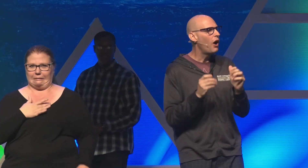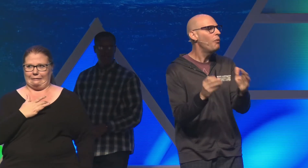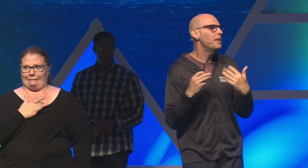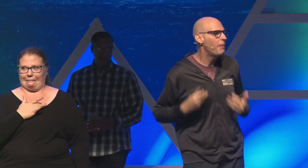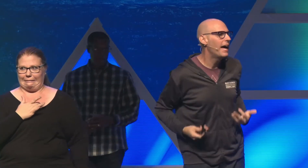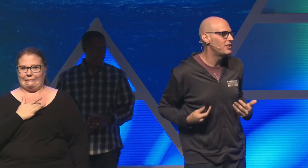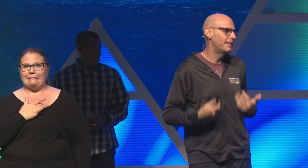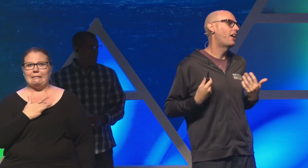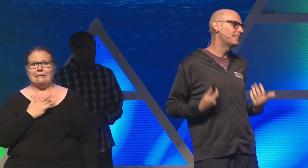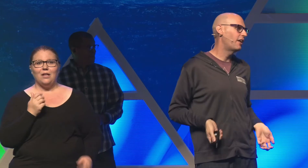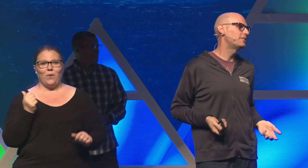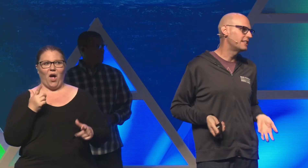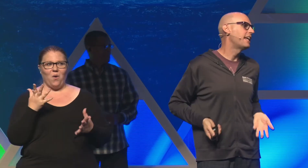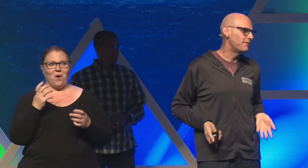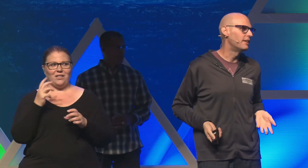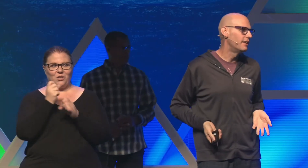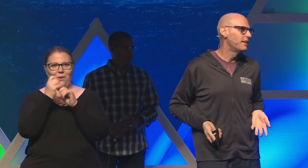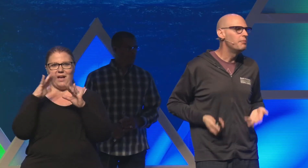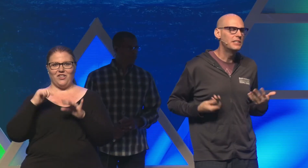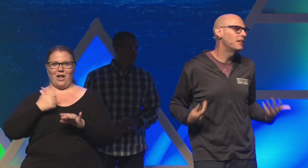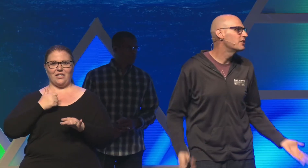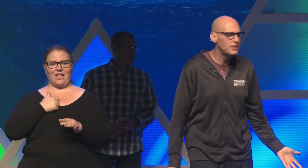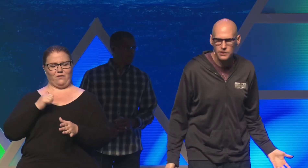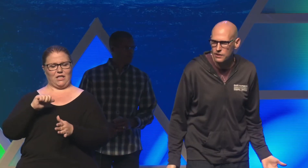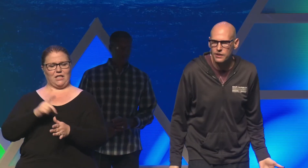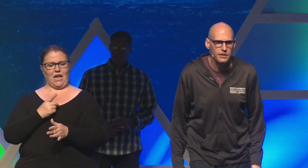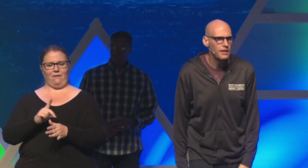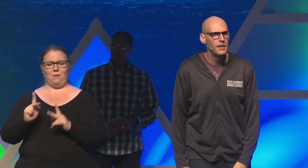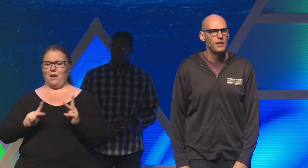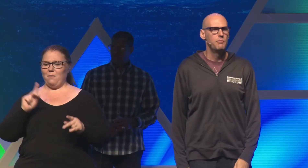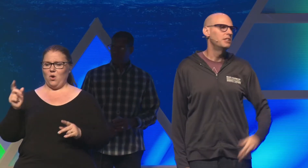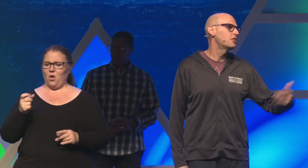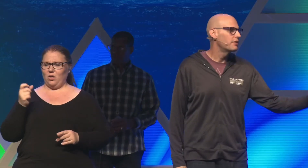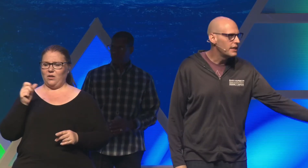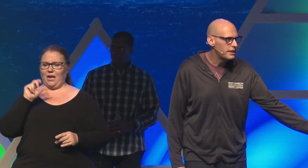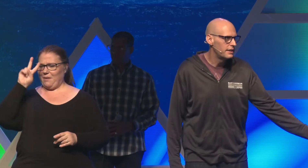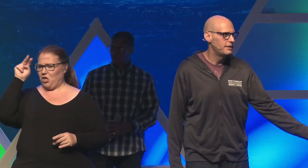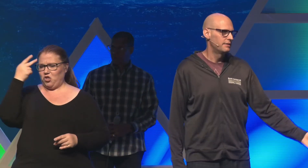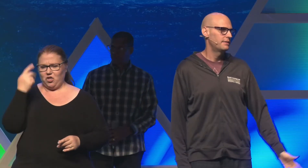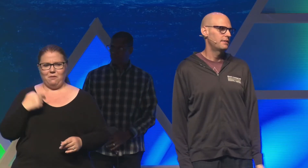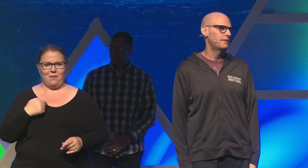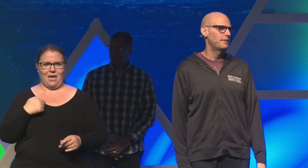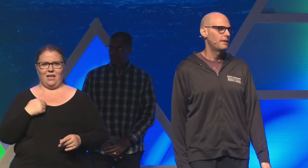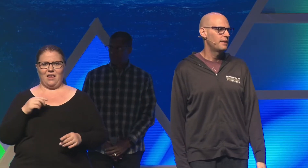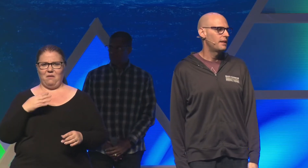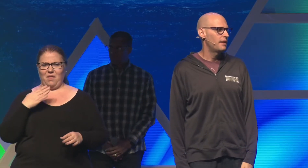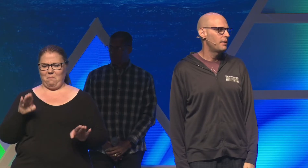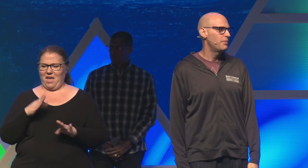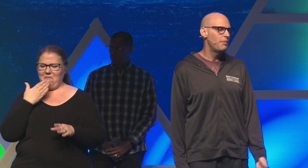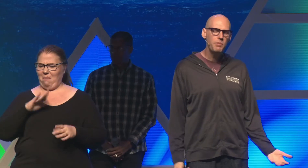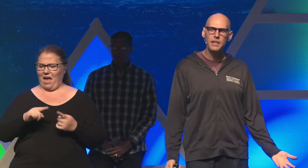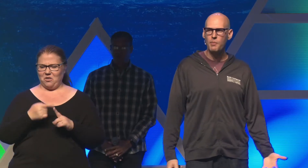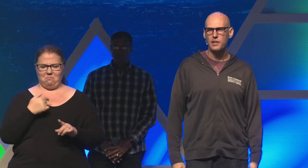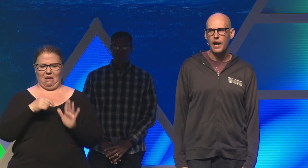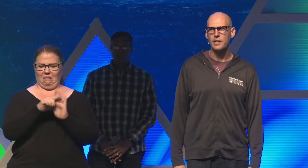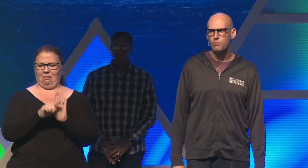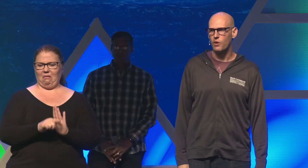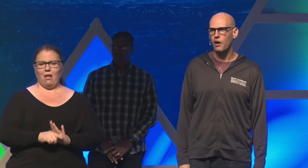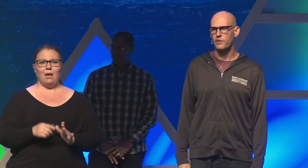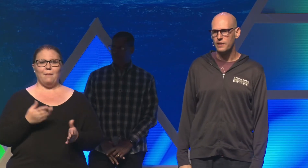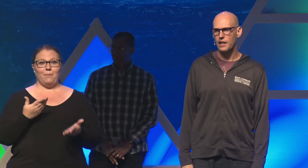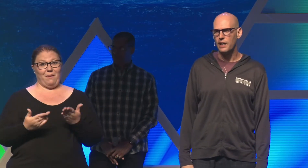We all want to imagine ourselves as David, misunderstood, mistreated. But maybe I'm